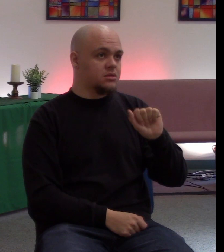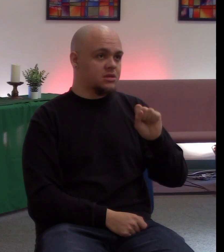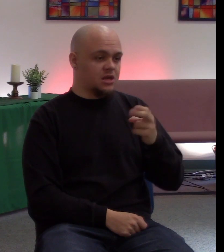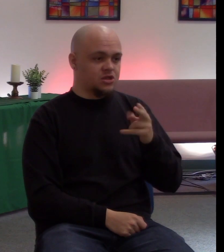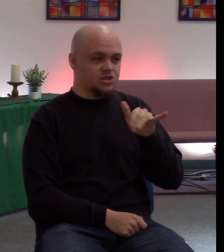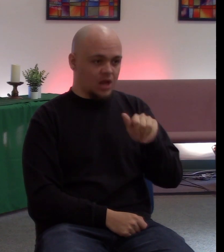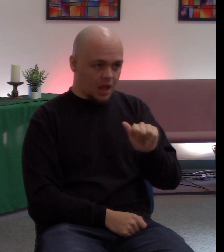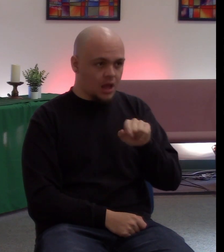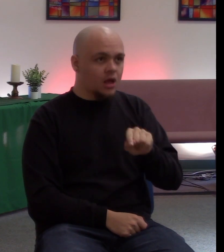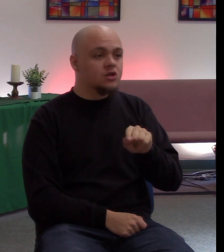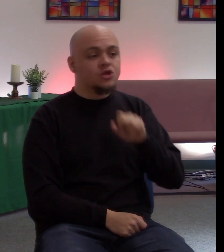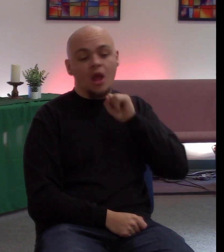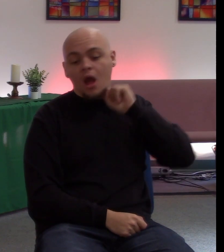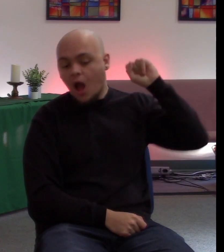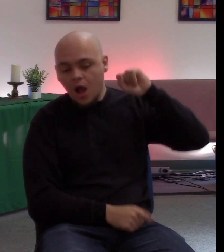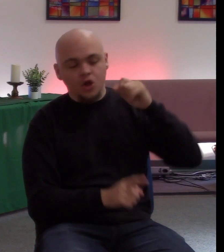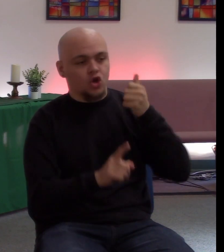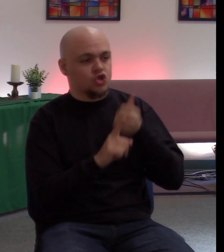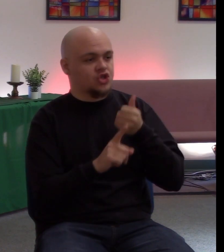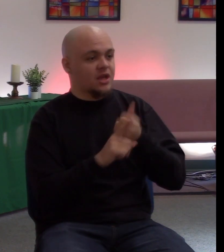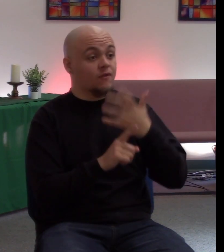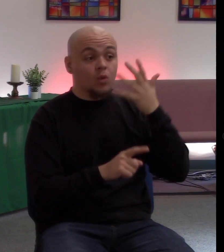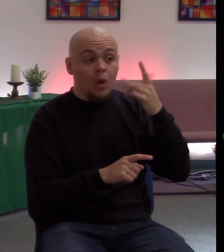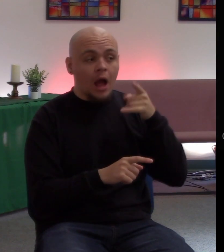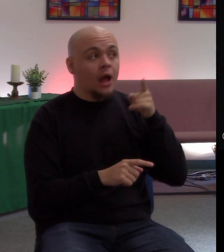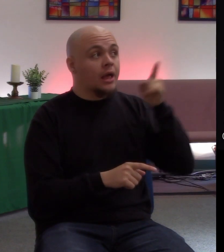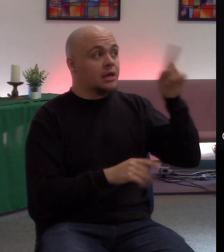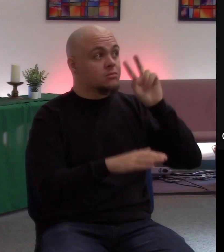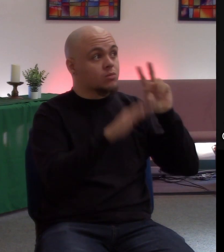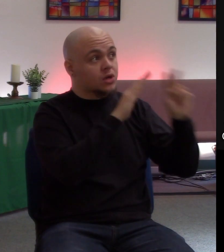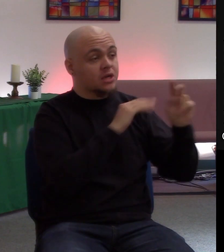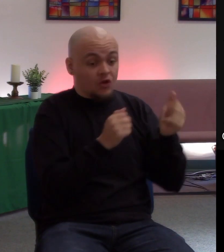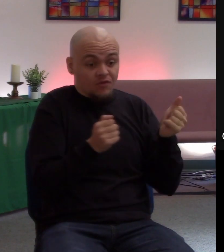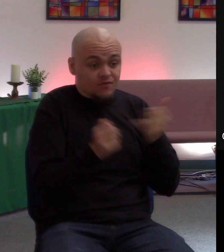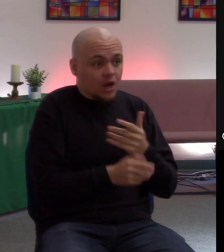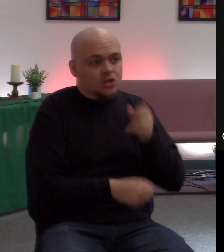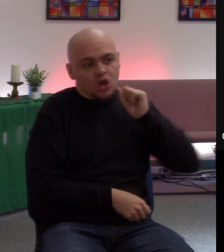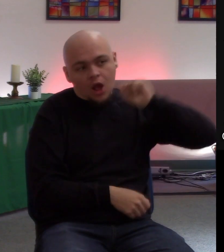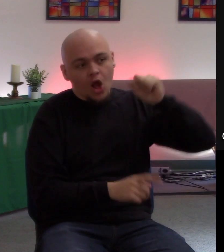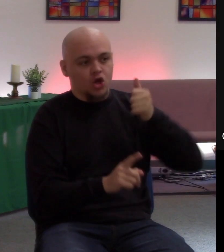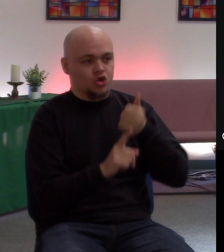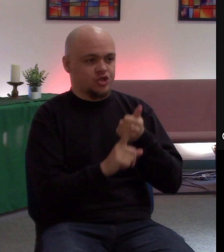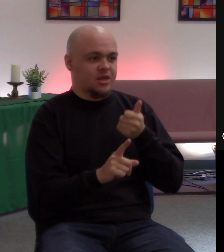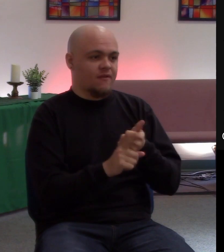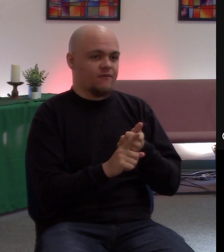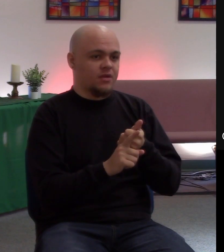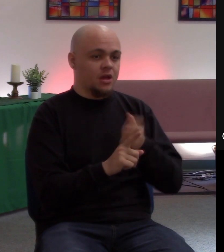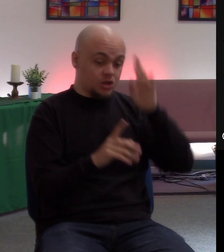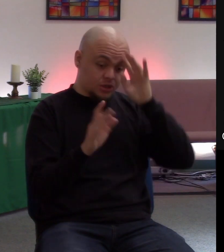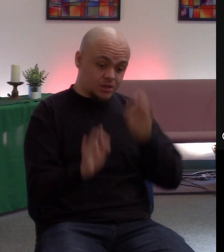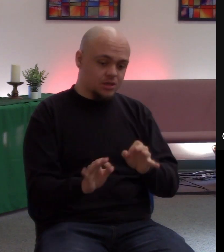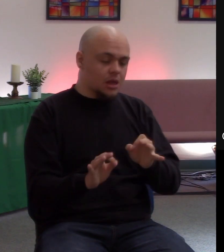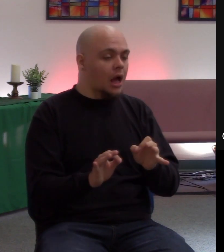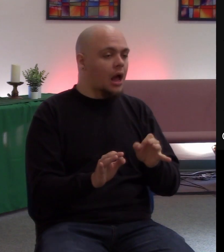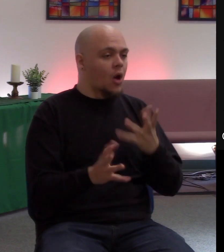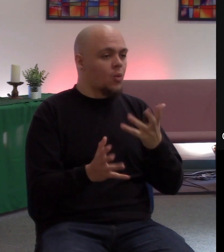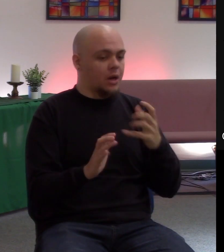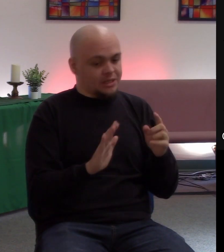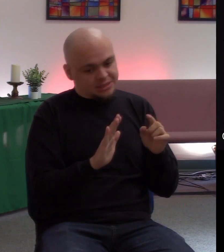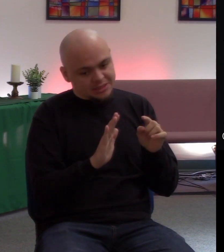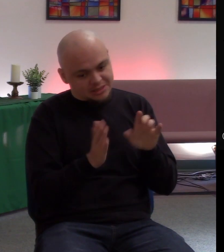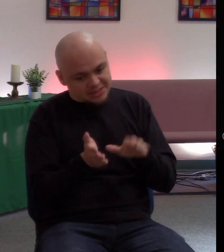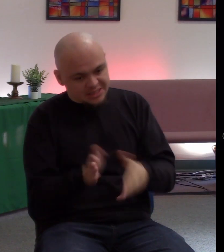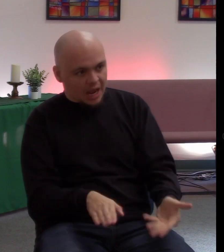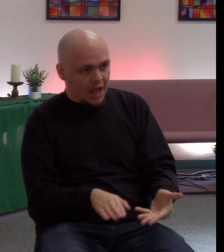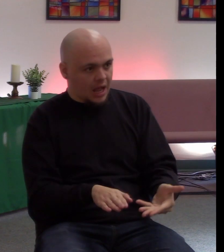hanged herself out of fear of Harold Camping's predictions on May 21st, 2011. She chose death rather than to be among the ones suffering on earth after the